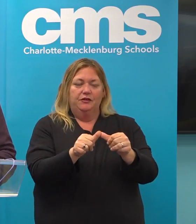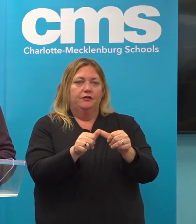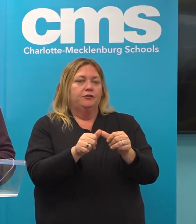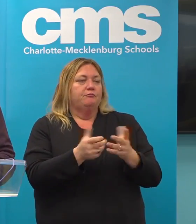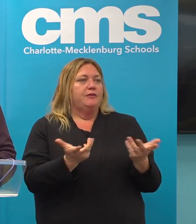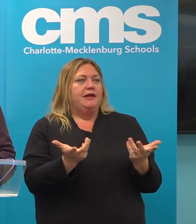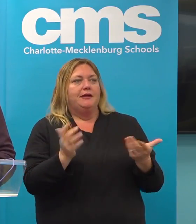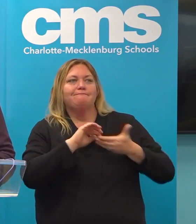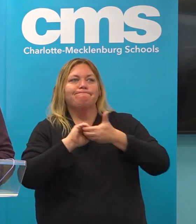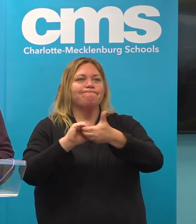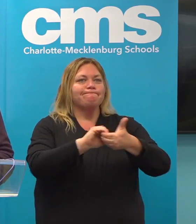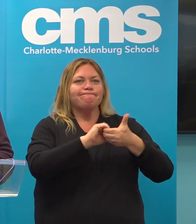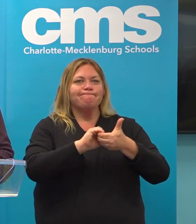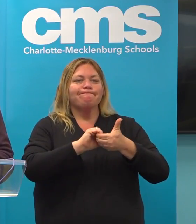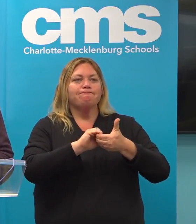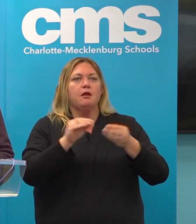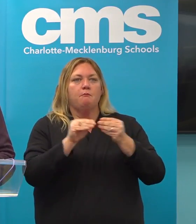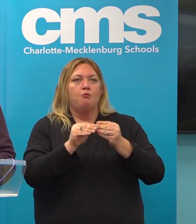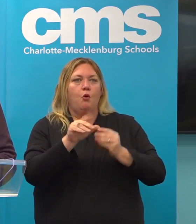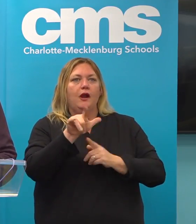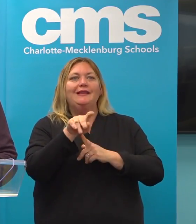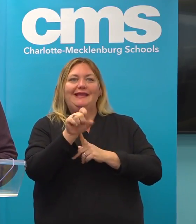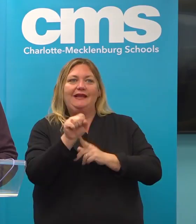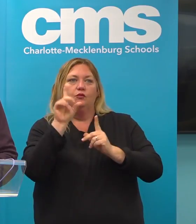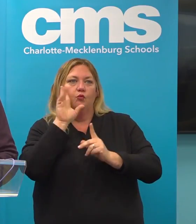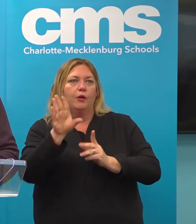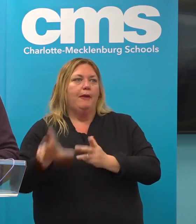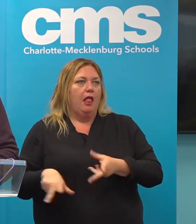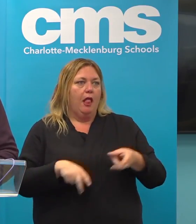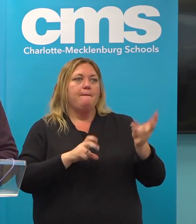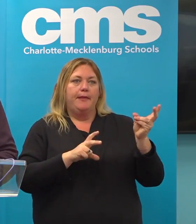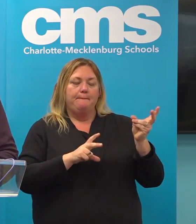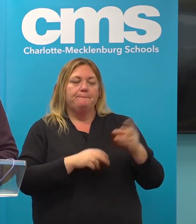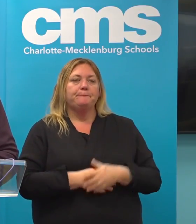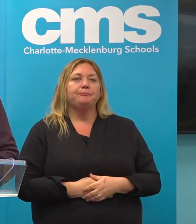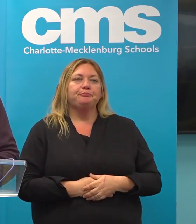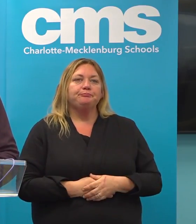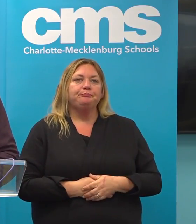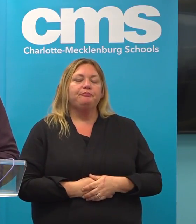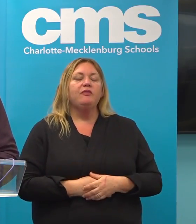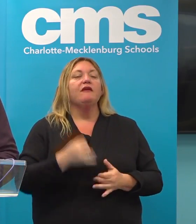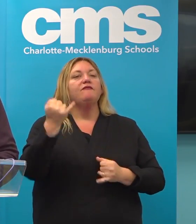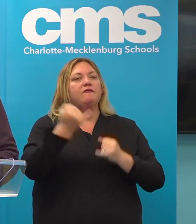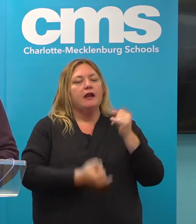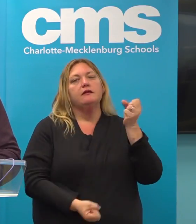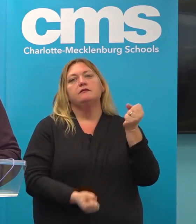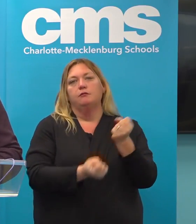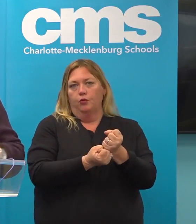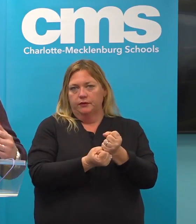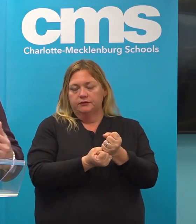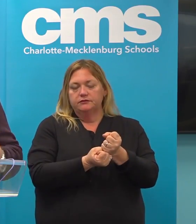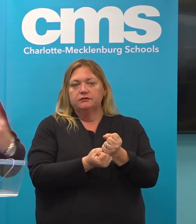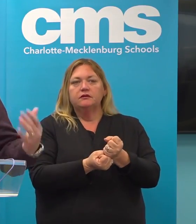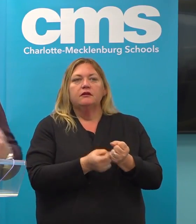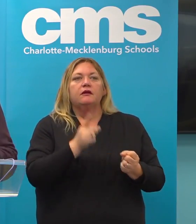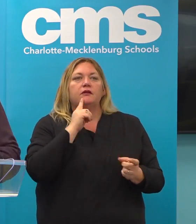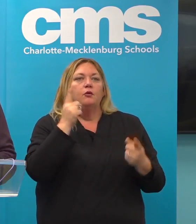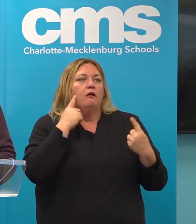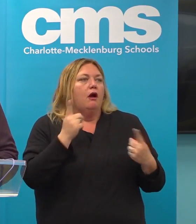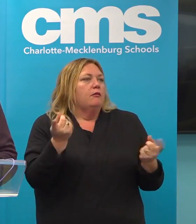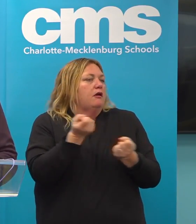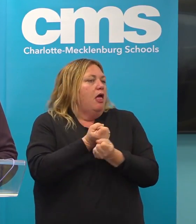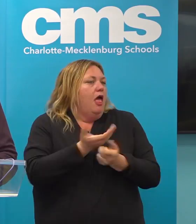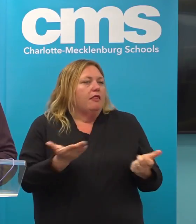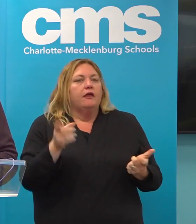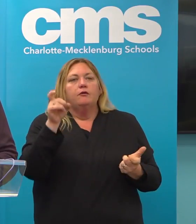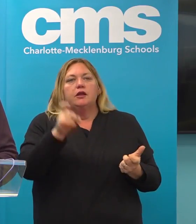dynamic and fluid in nature, and I think that's incredibly important. Finally, support. In order to accomplish anything, we